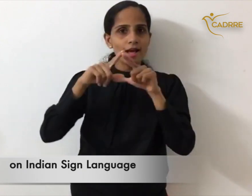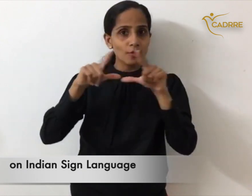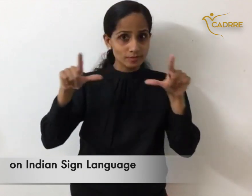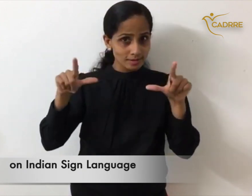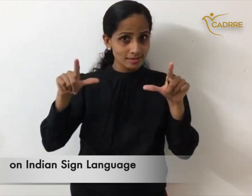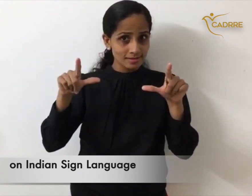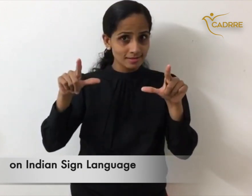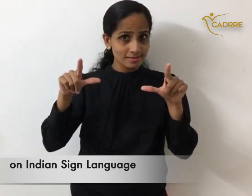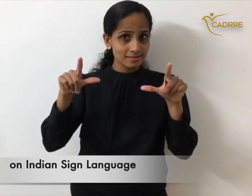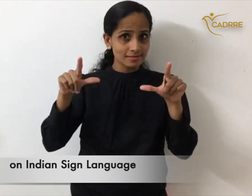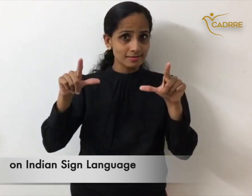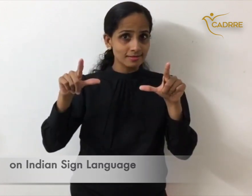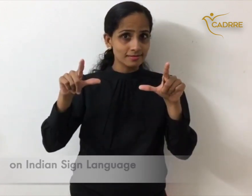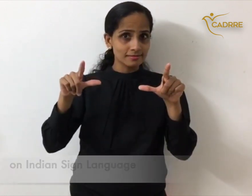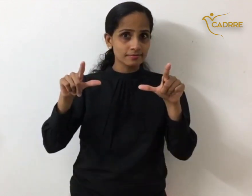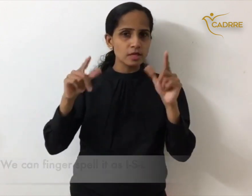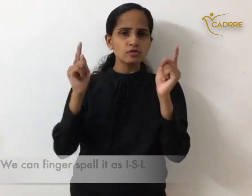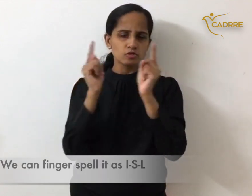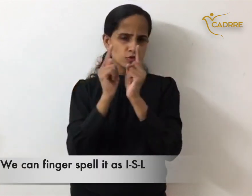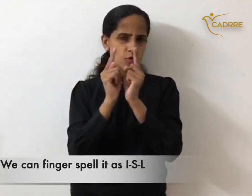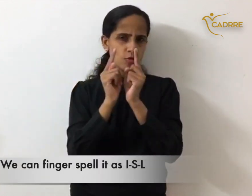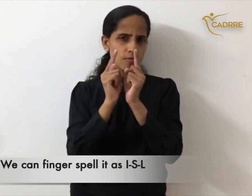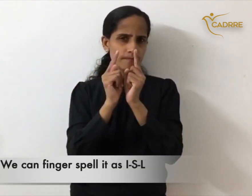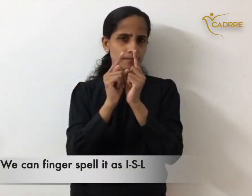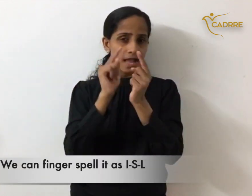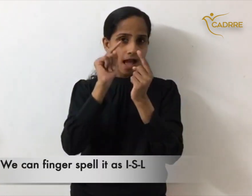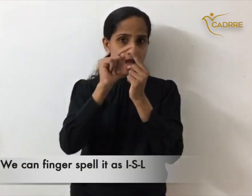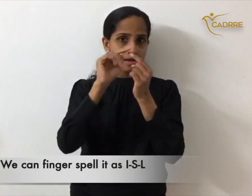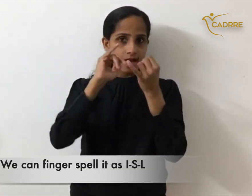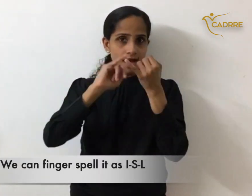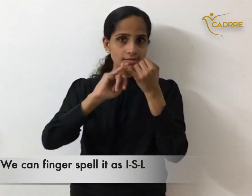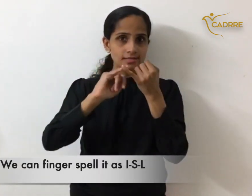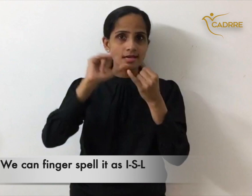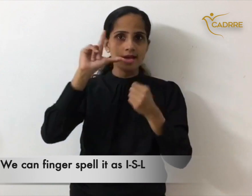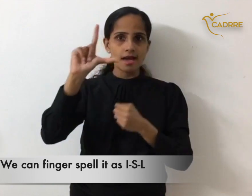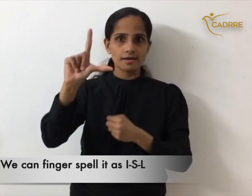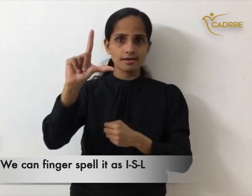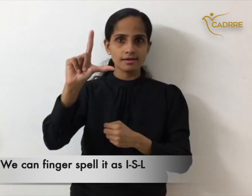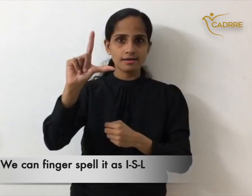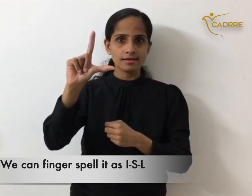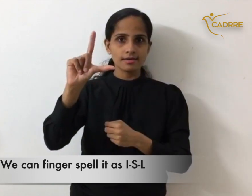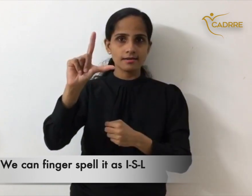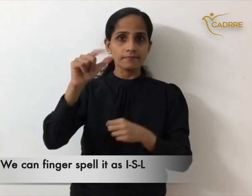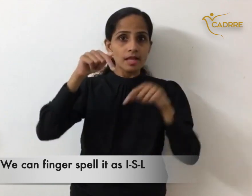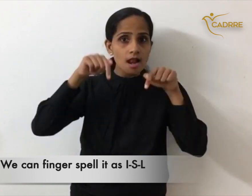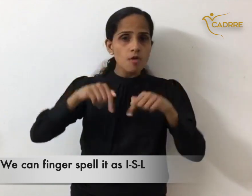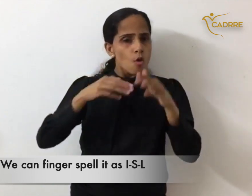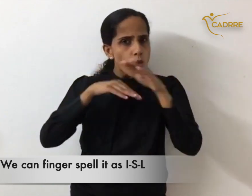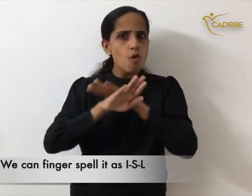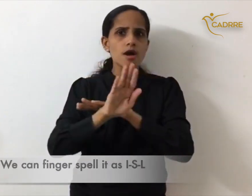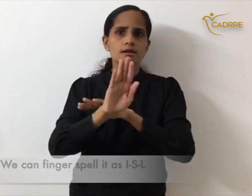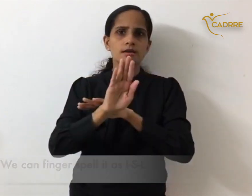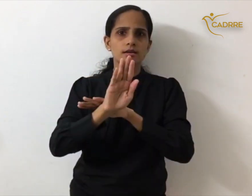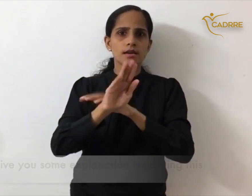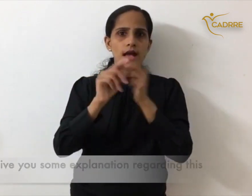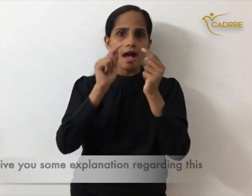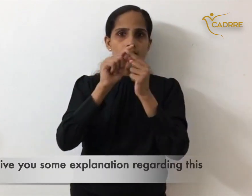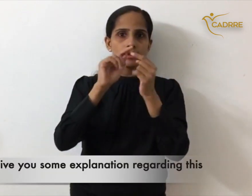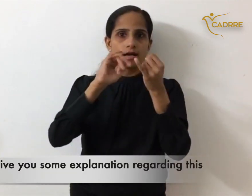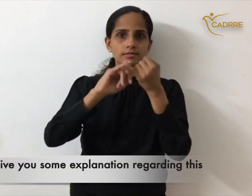on Indian Sign Language. We can finger spell it as ISL. So, let me